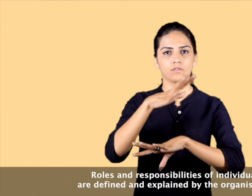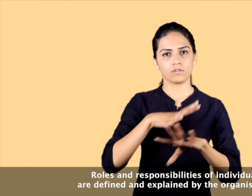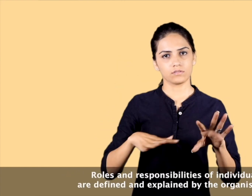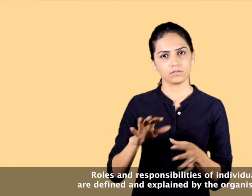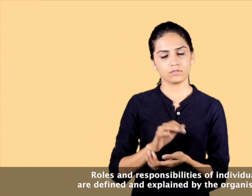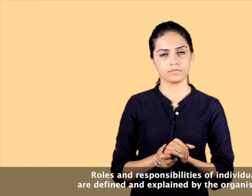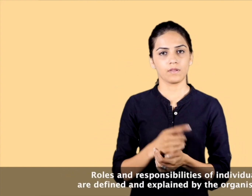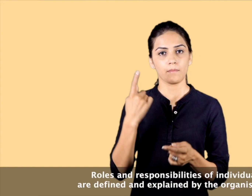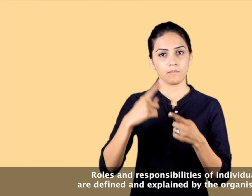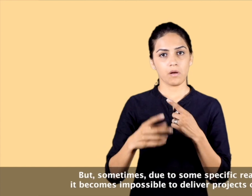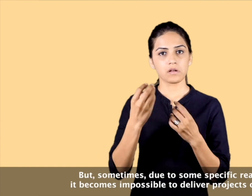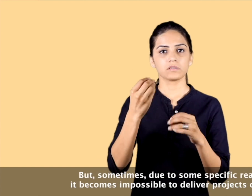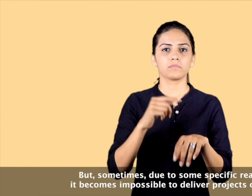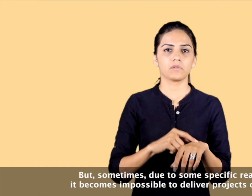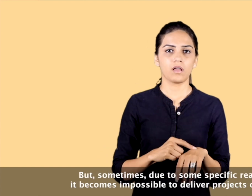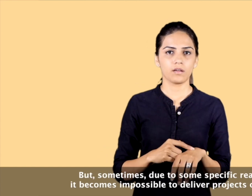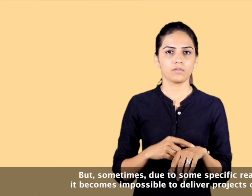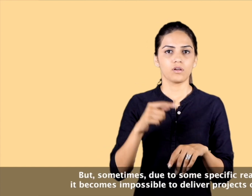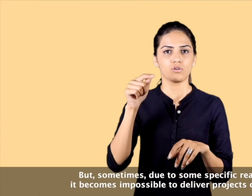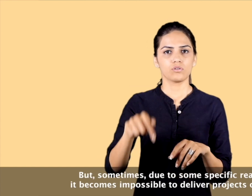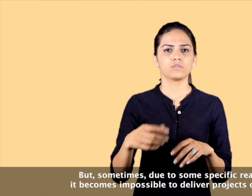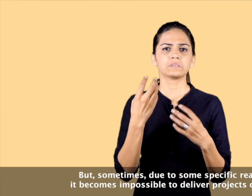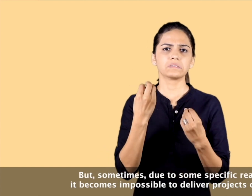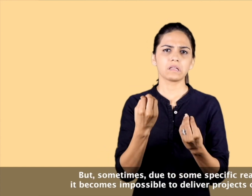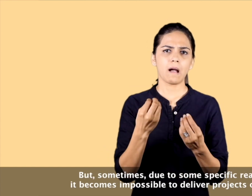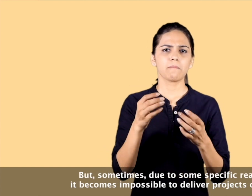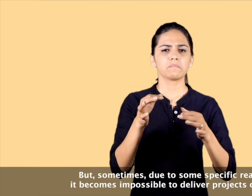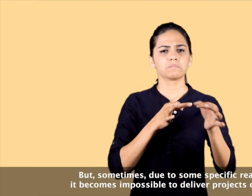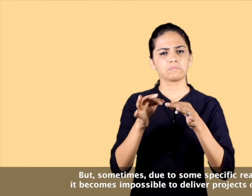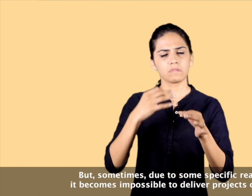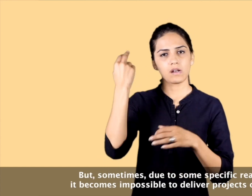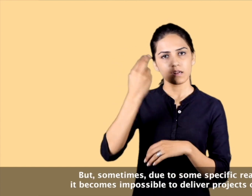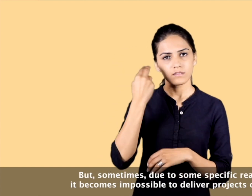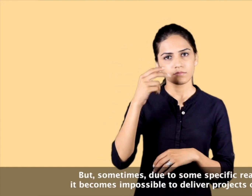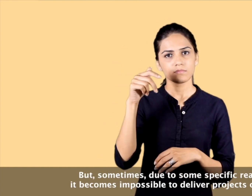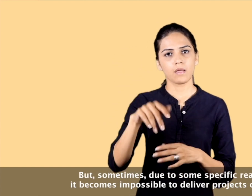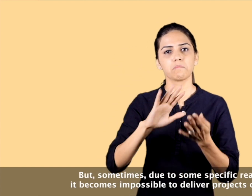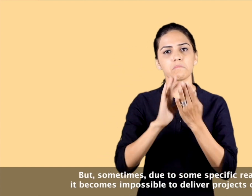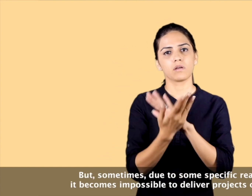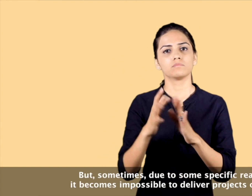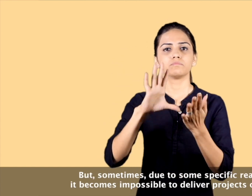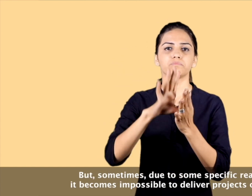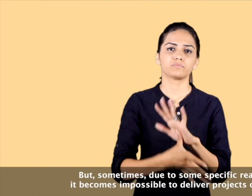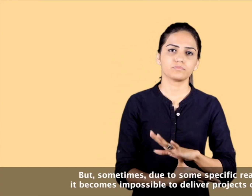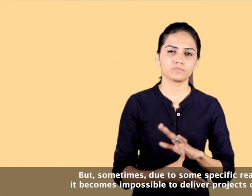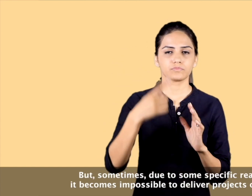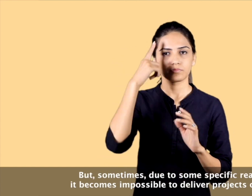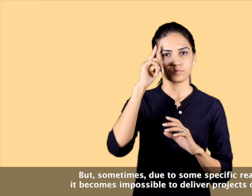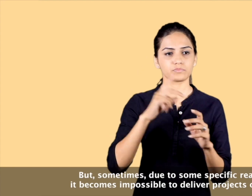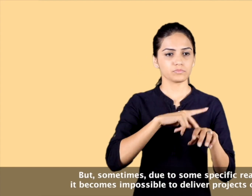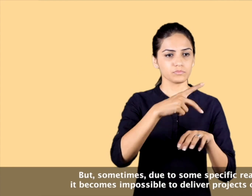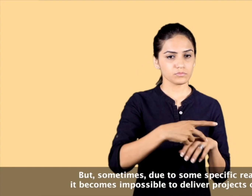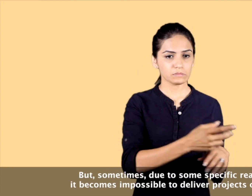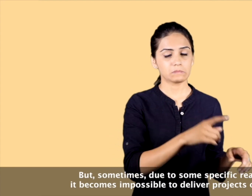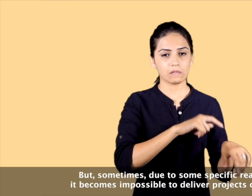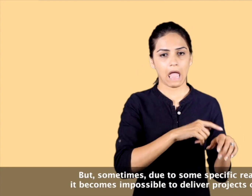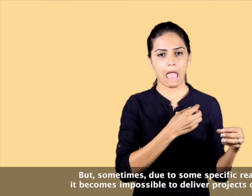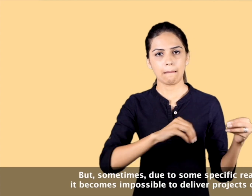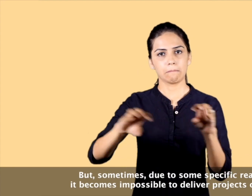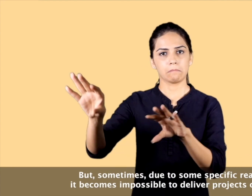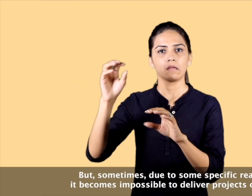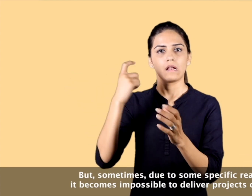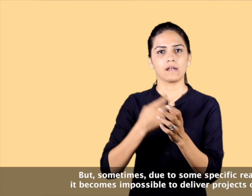and explained by the organization, but sometimes, due to specific reasons, it becomes impossible to deliver projects on